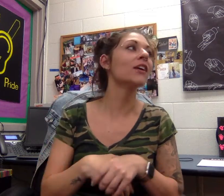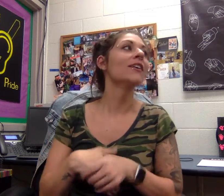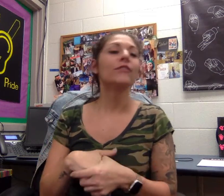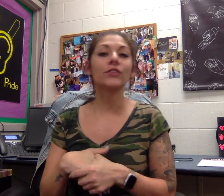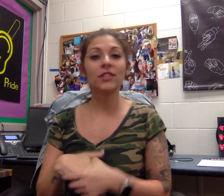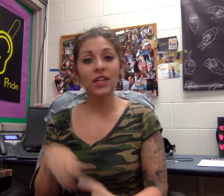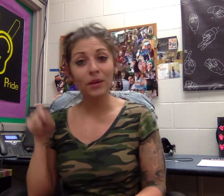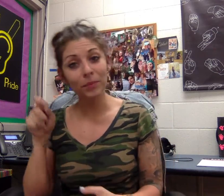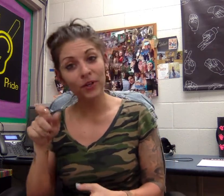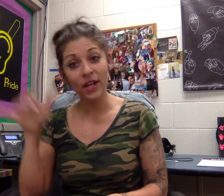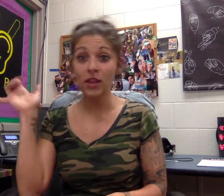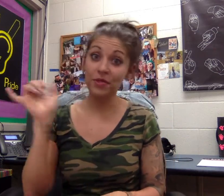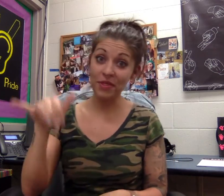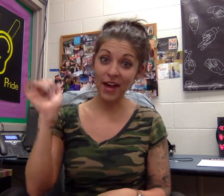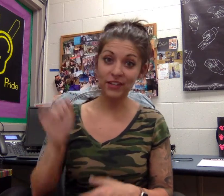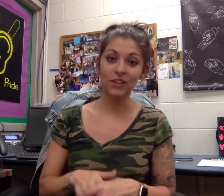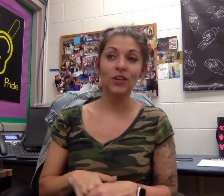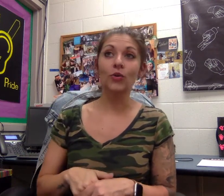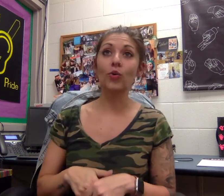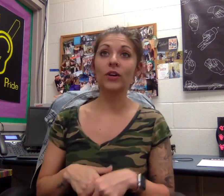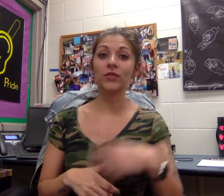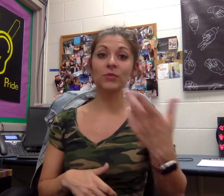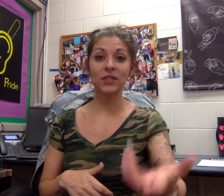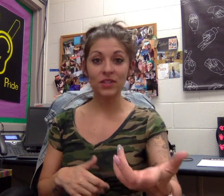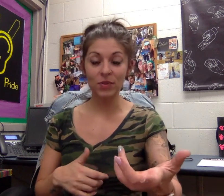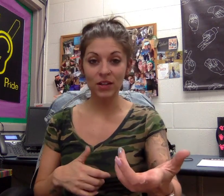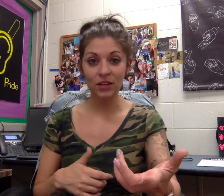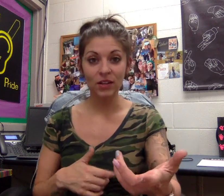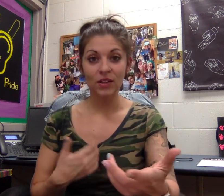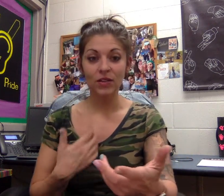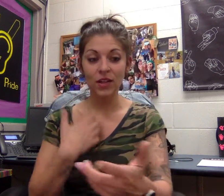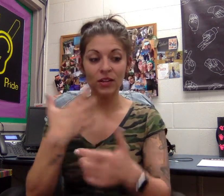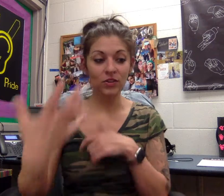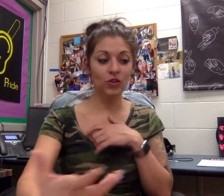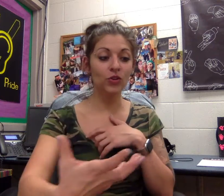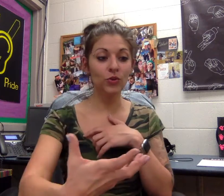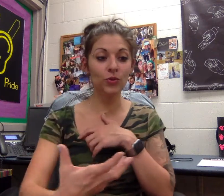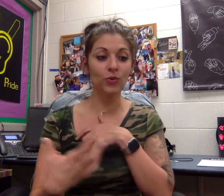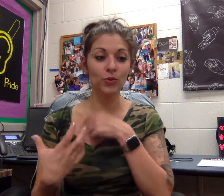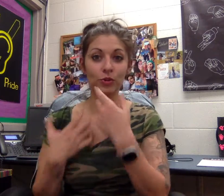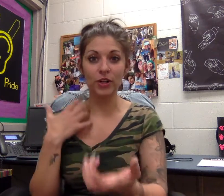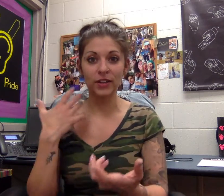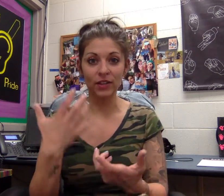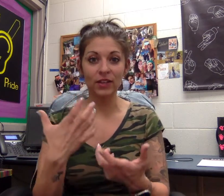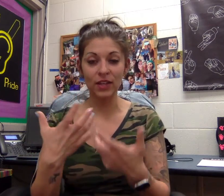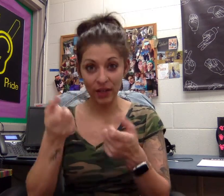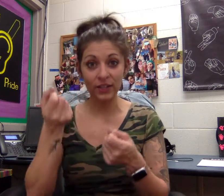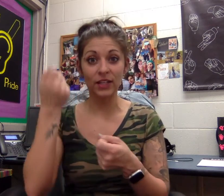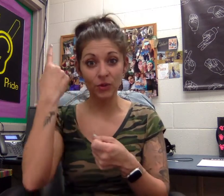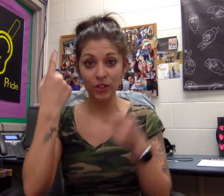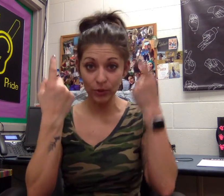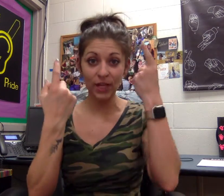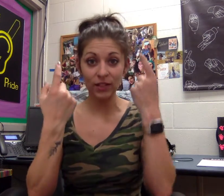versus like period that or if someone says something that you were trying like they kind of get what you get